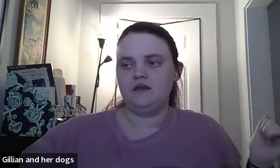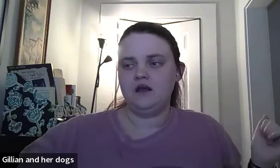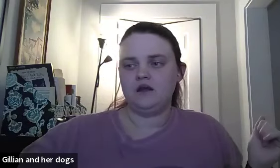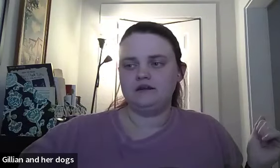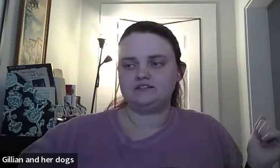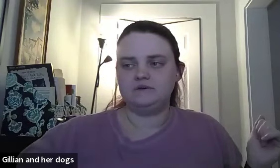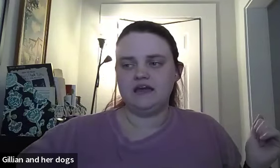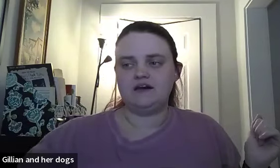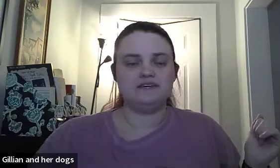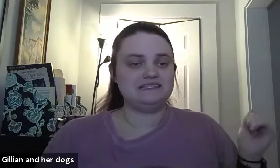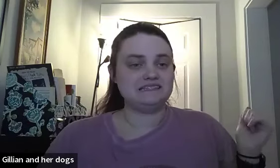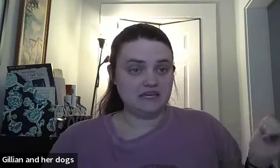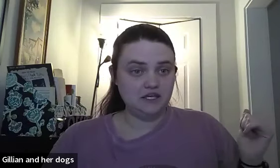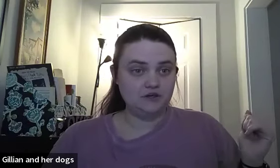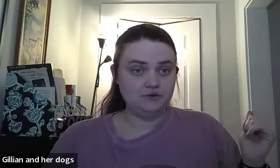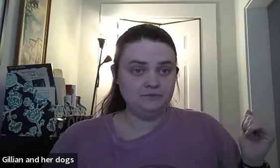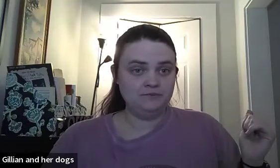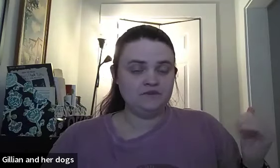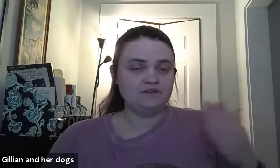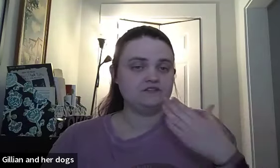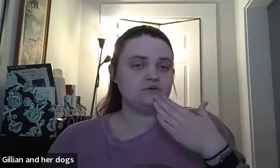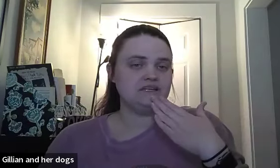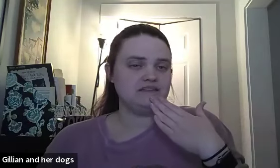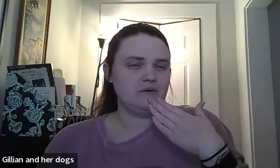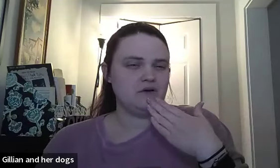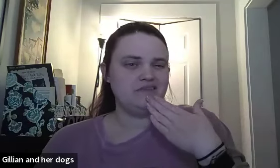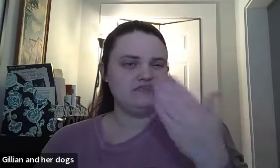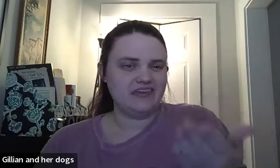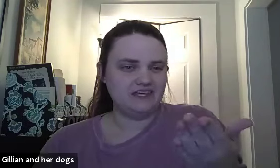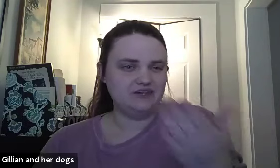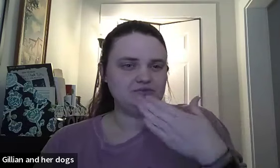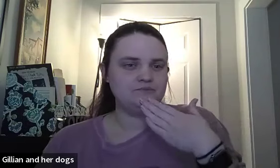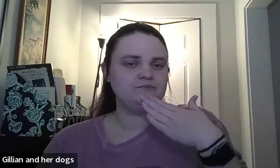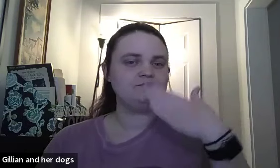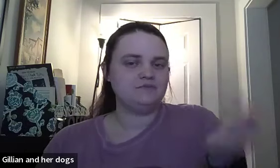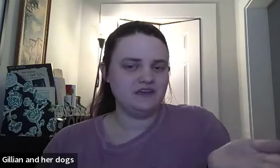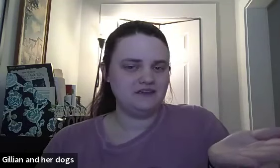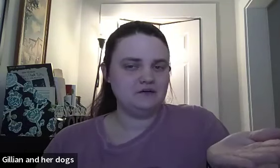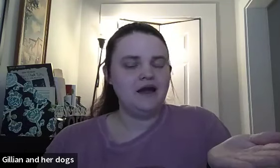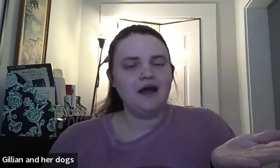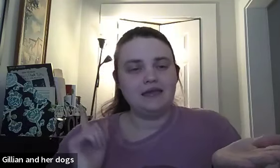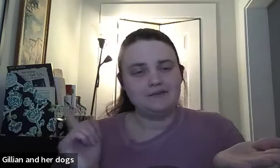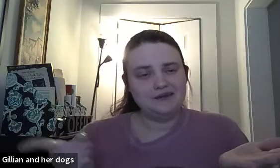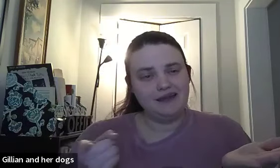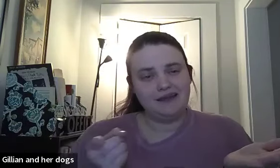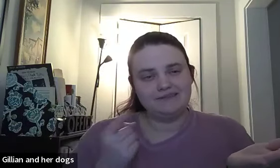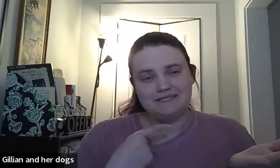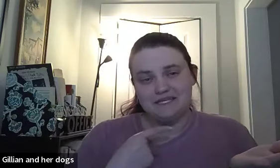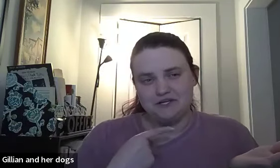Okay. Our next one we have is thank you. So we did that one. Thank you. Thank you. I am going to add this